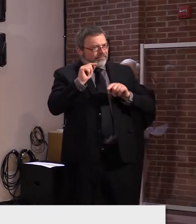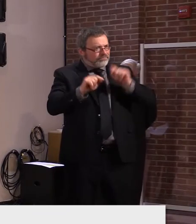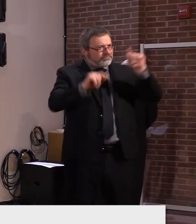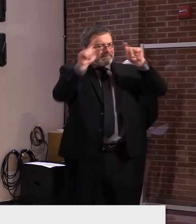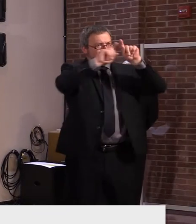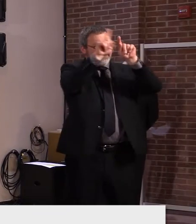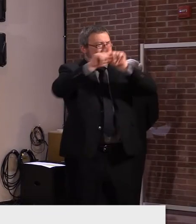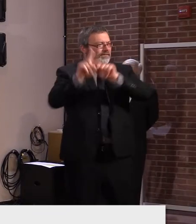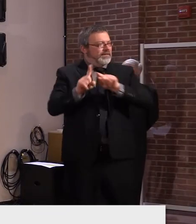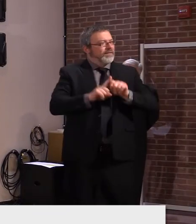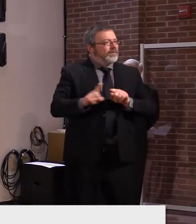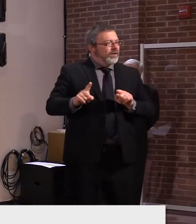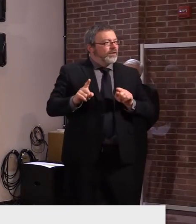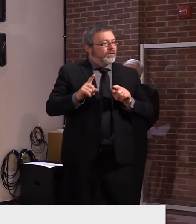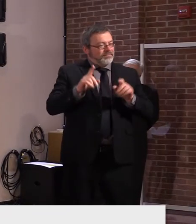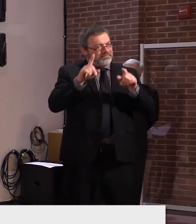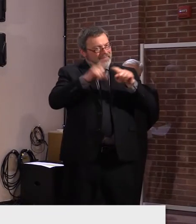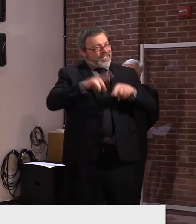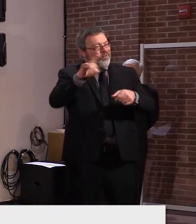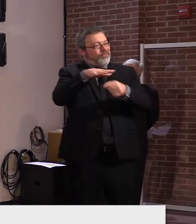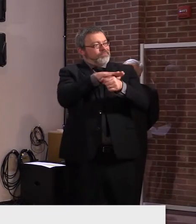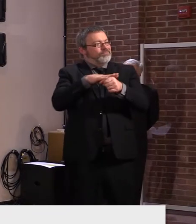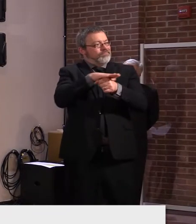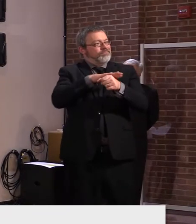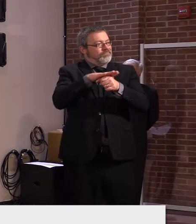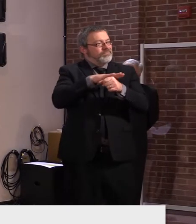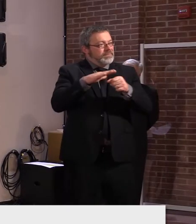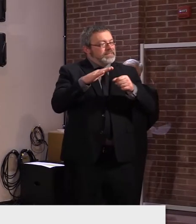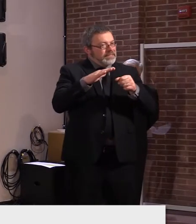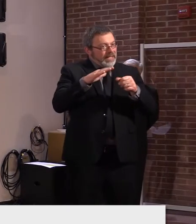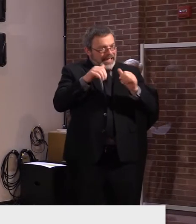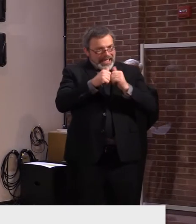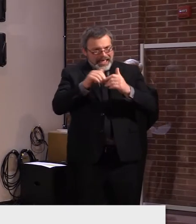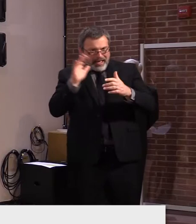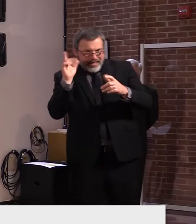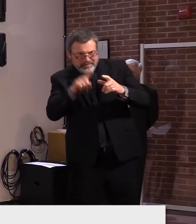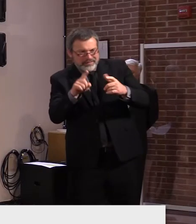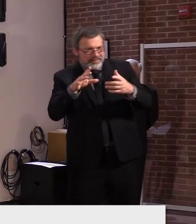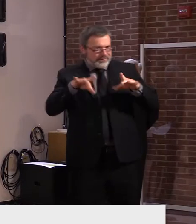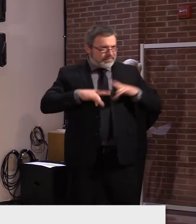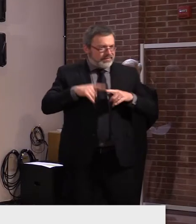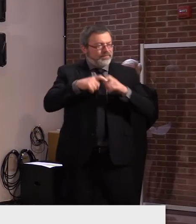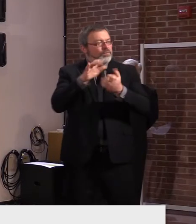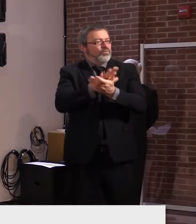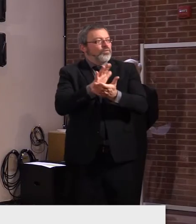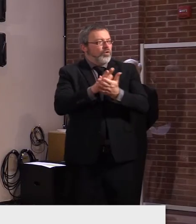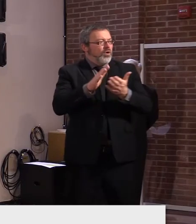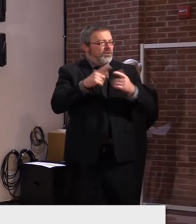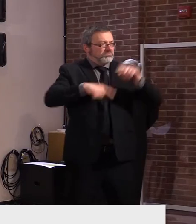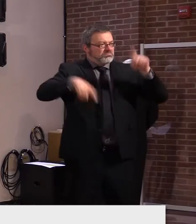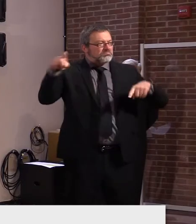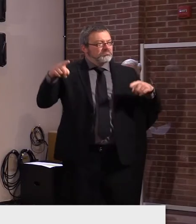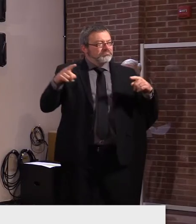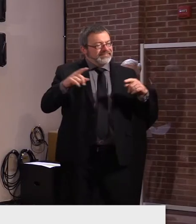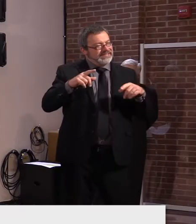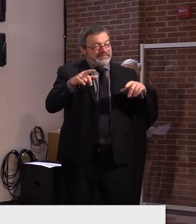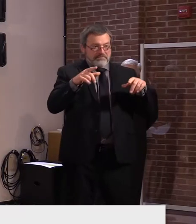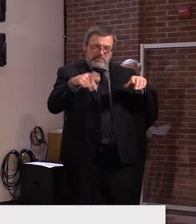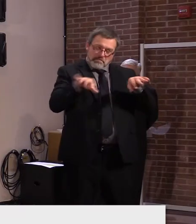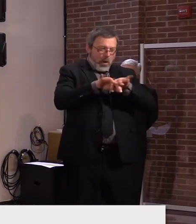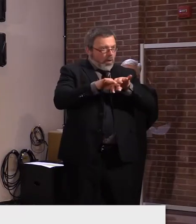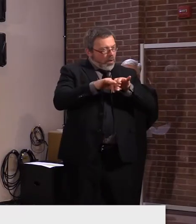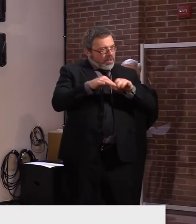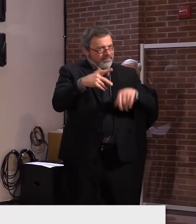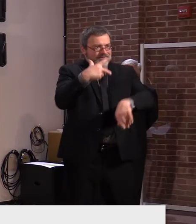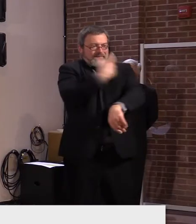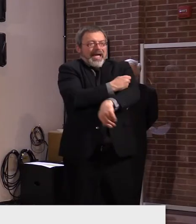in the same supervisory unit or region, where we would expect the vaccination levels are the same and the districts implementing the same